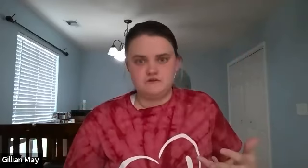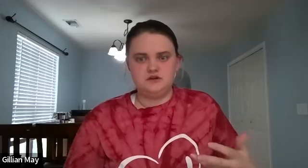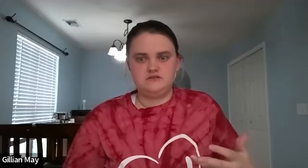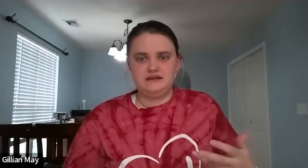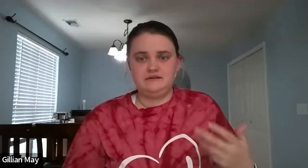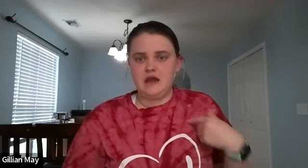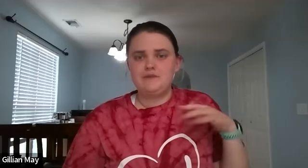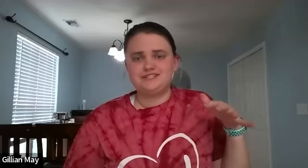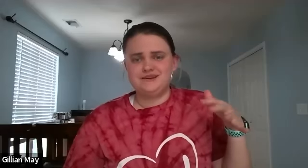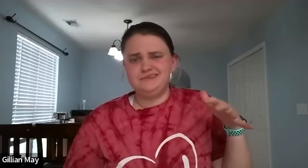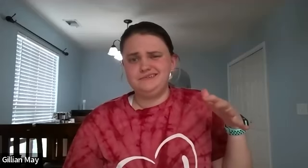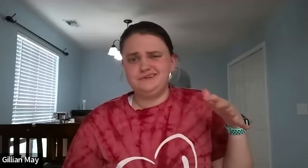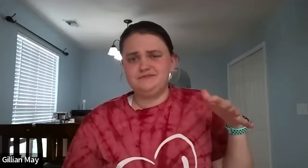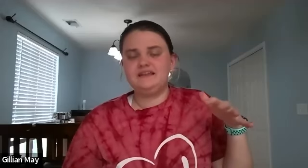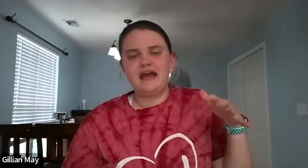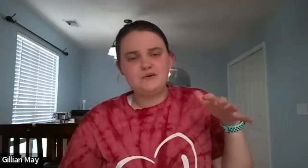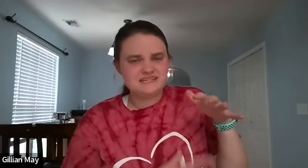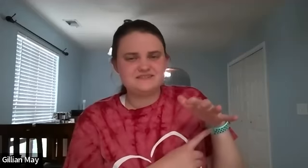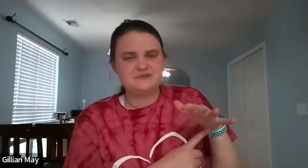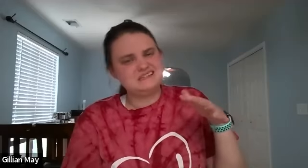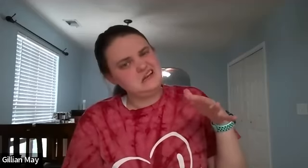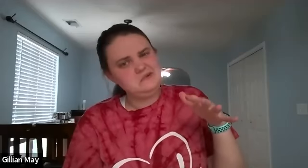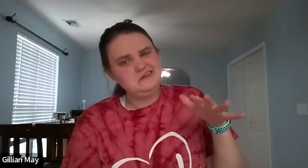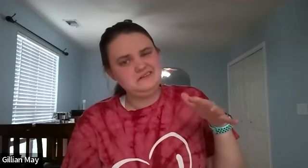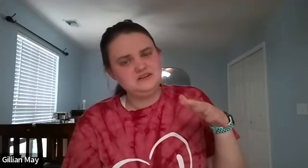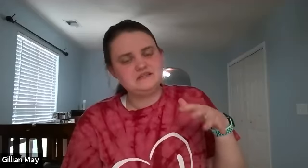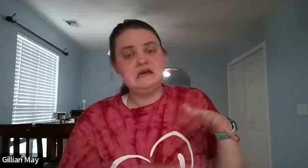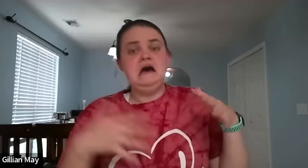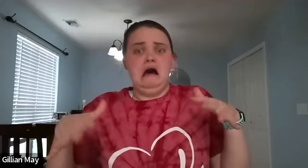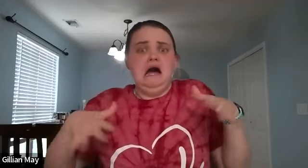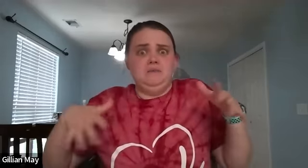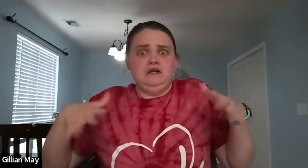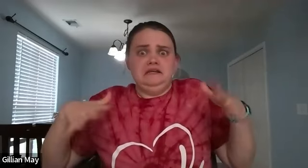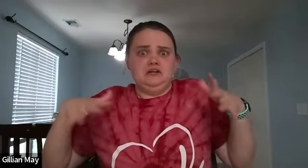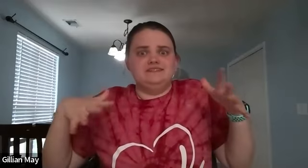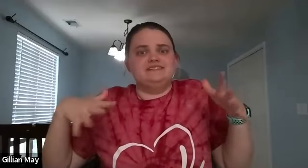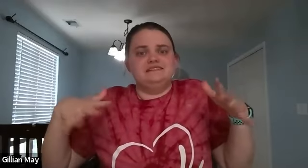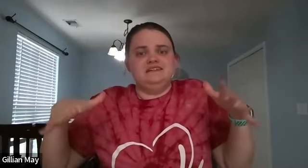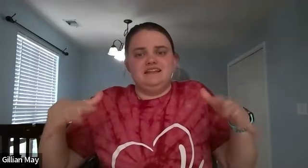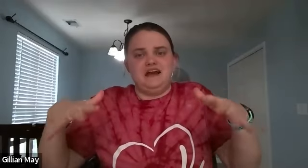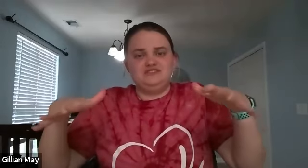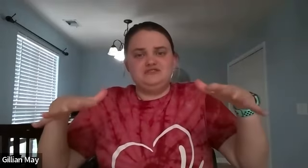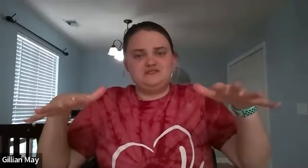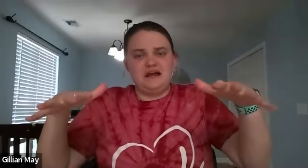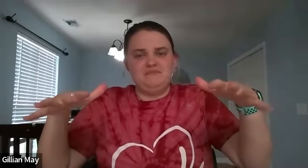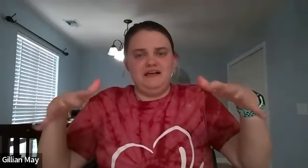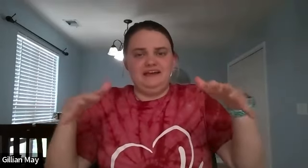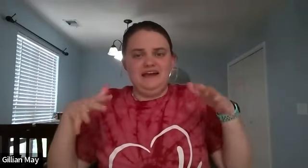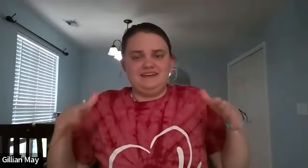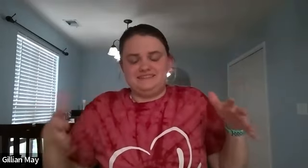you are. Like, I'm a little nervous. Like, I always think of this one as like, I'm a little nervous. Oh, I'm really nervous. Like, I'll do this when I'm like, because